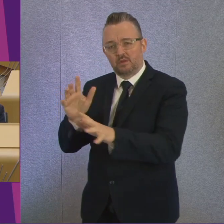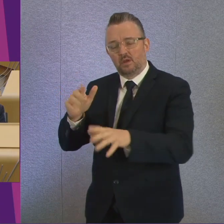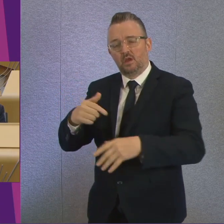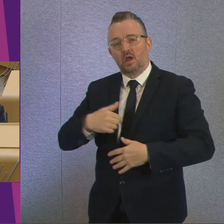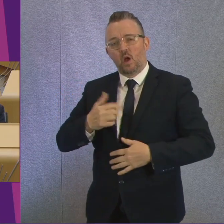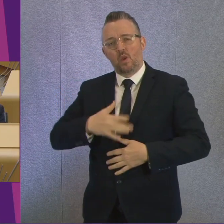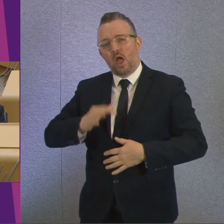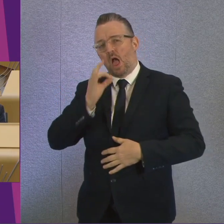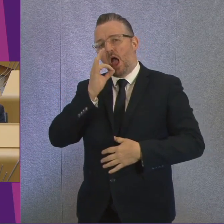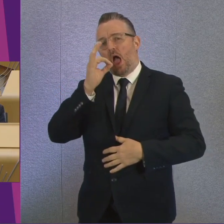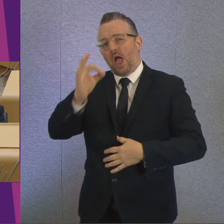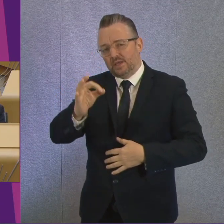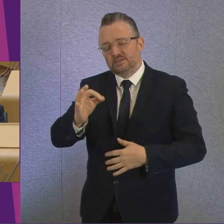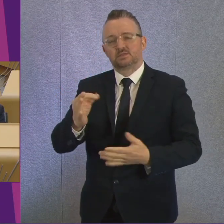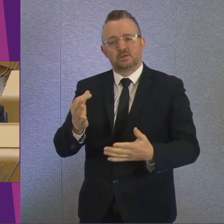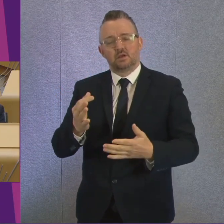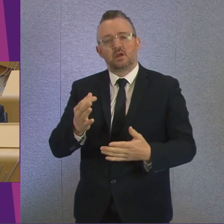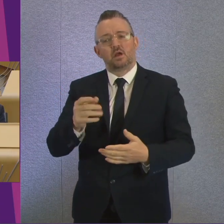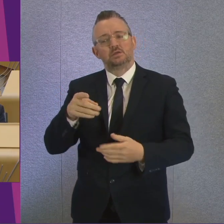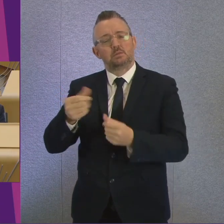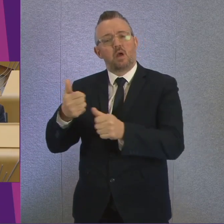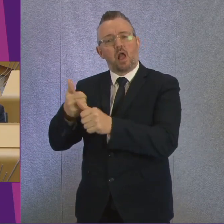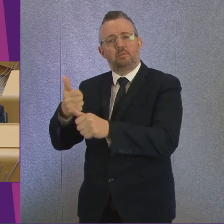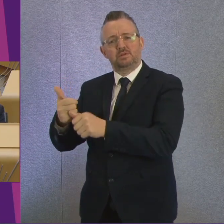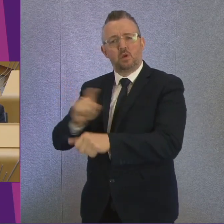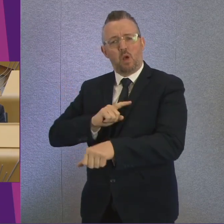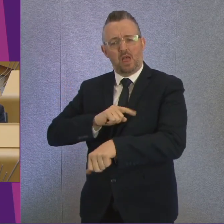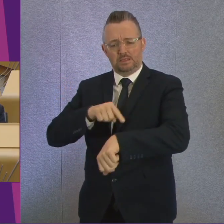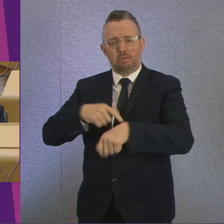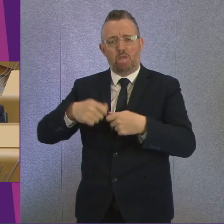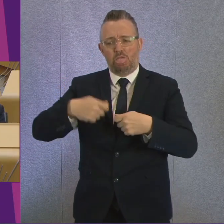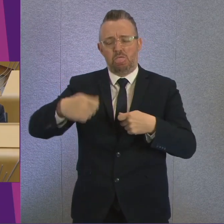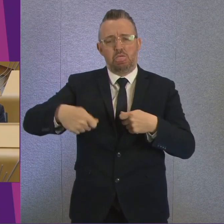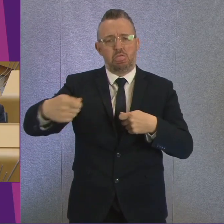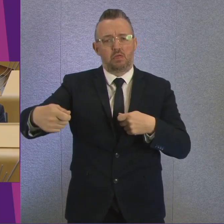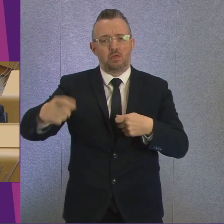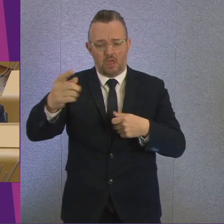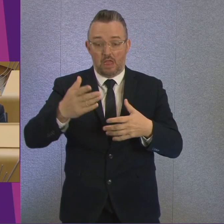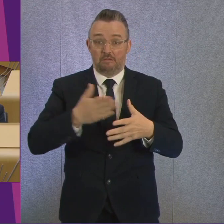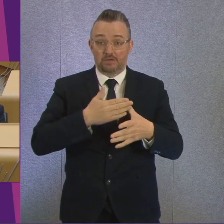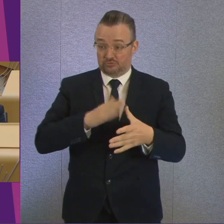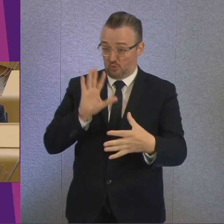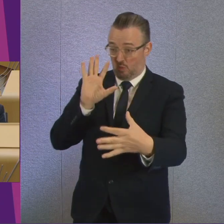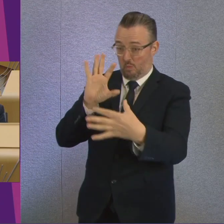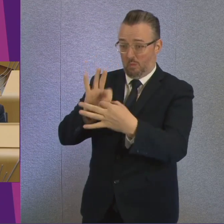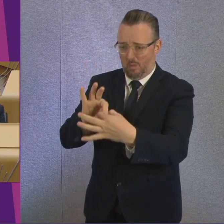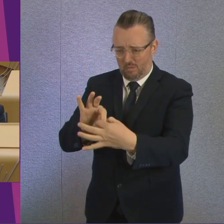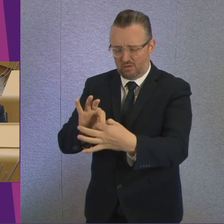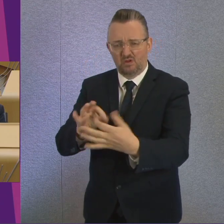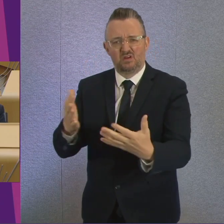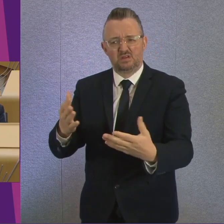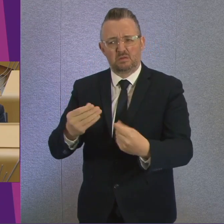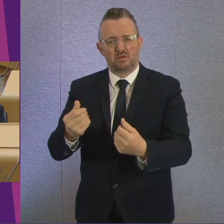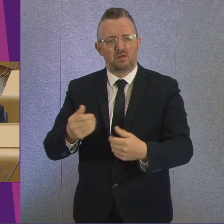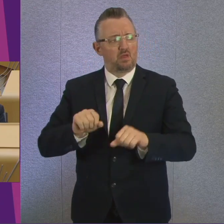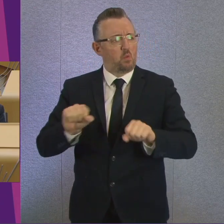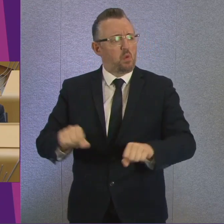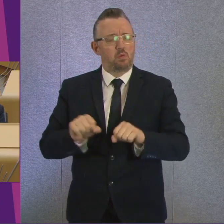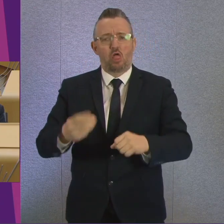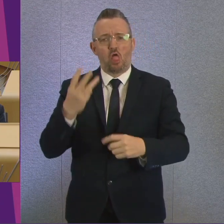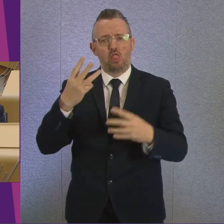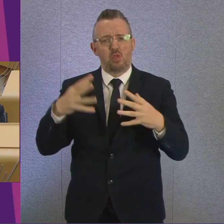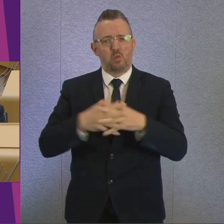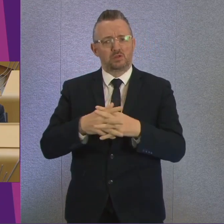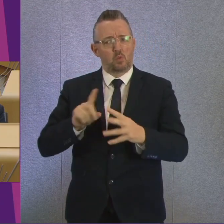of those companies in this situation why it's taking so long for the initial engagement with these companies, sometimes as much as 3 weeks, and is there a